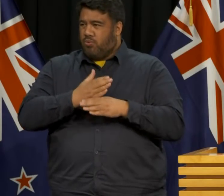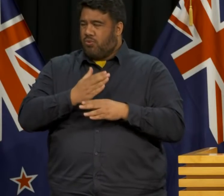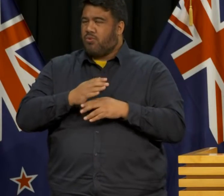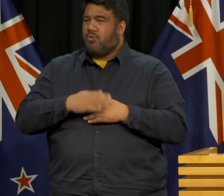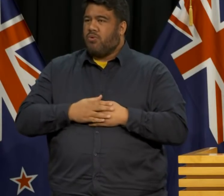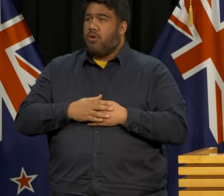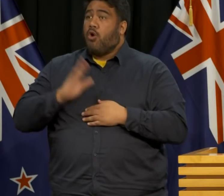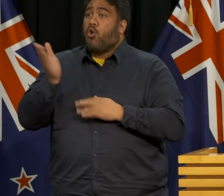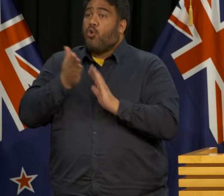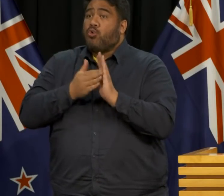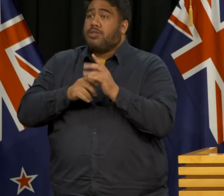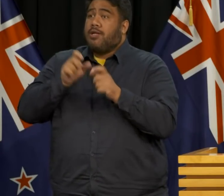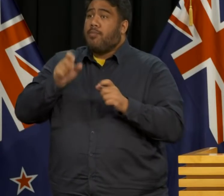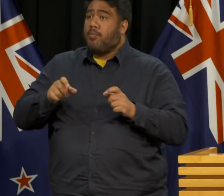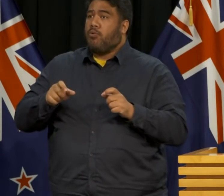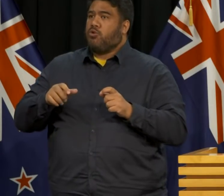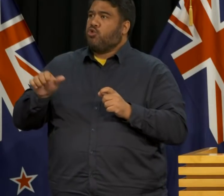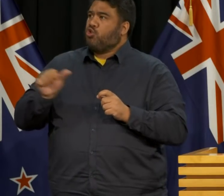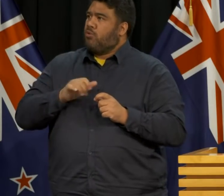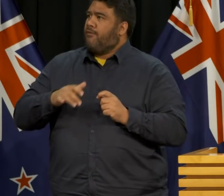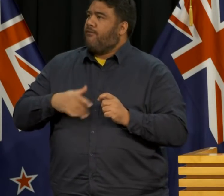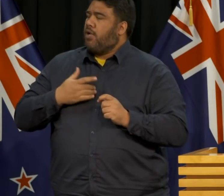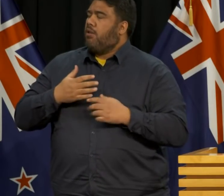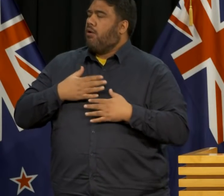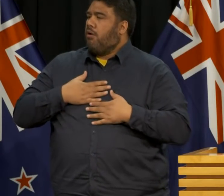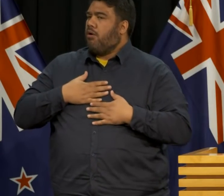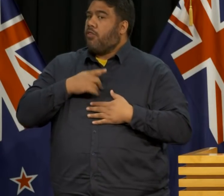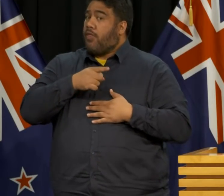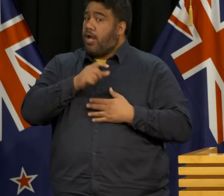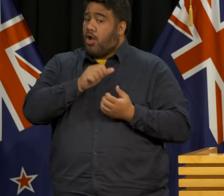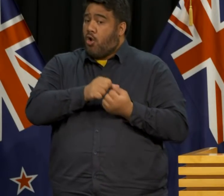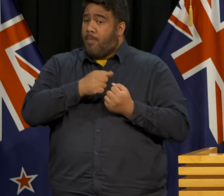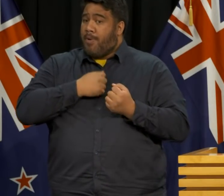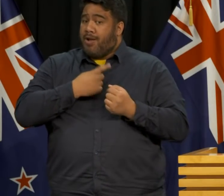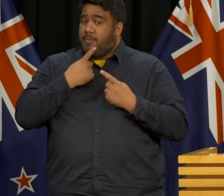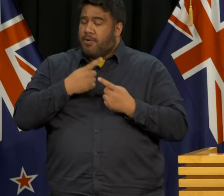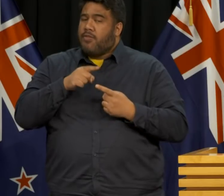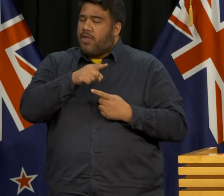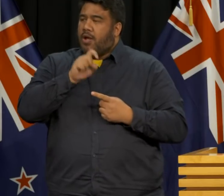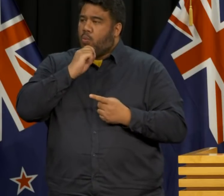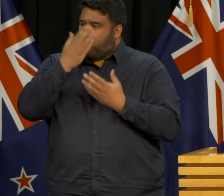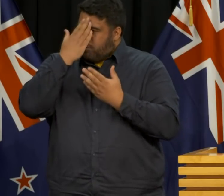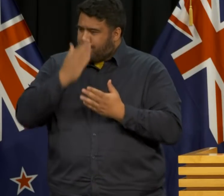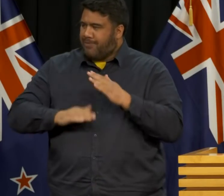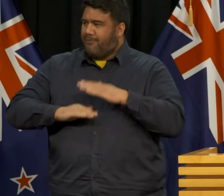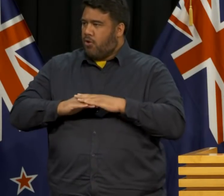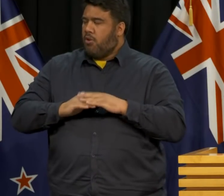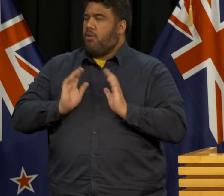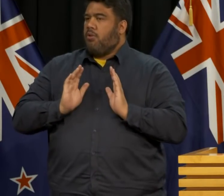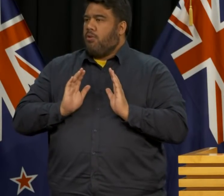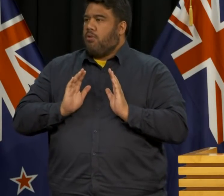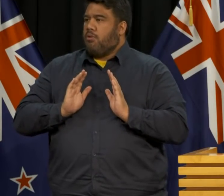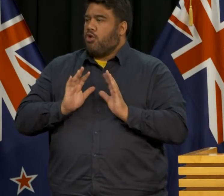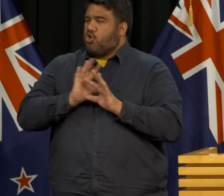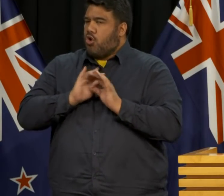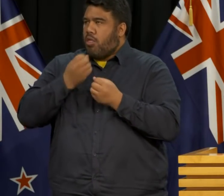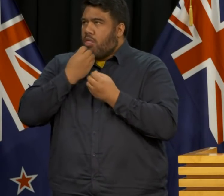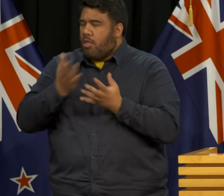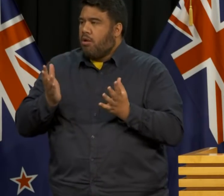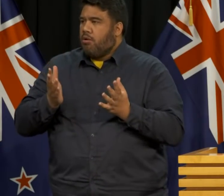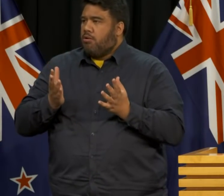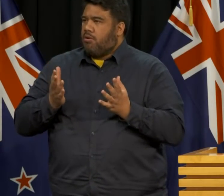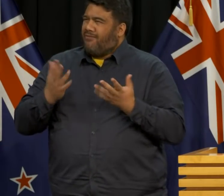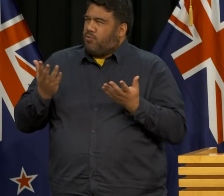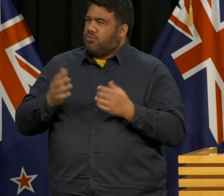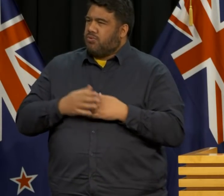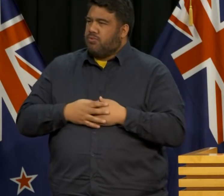New Zealander has a right to expect that they will treat that information with the utmost of confidence and with privacy